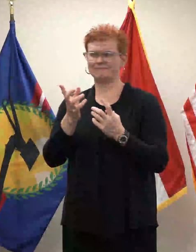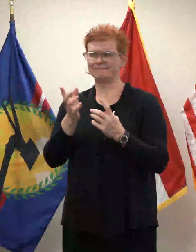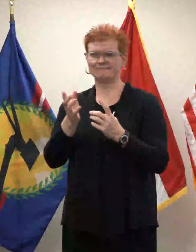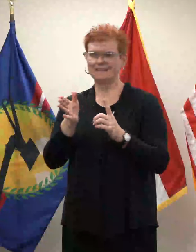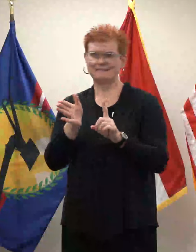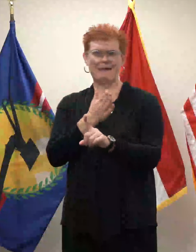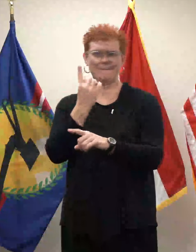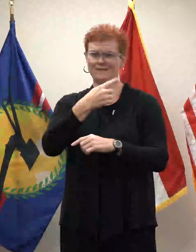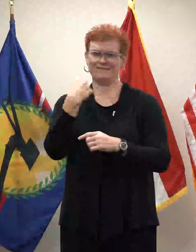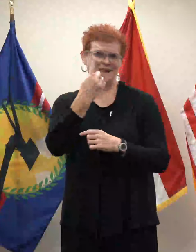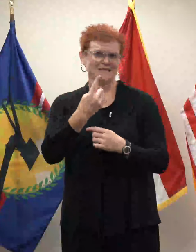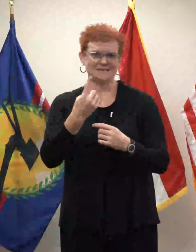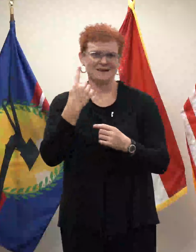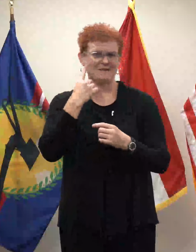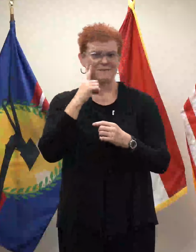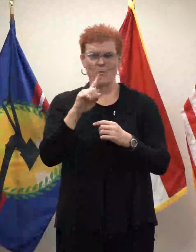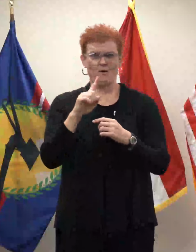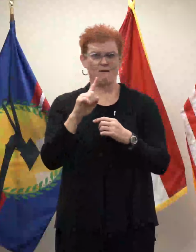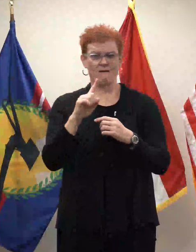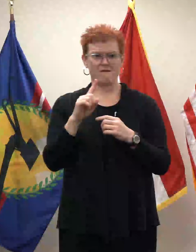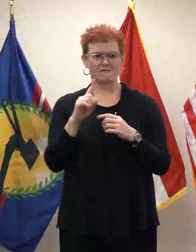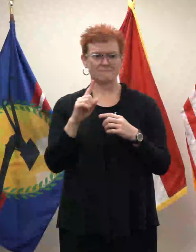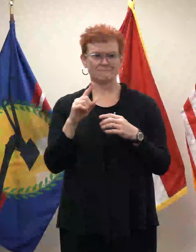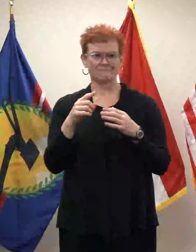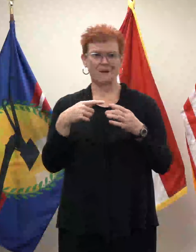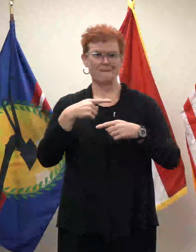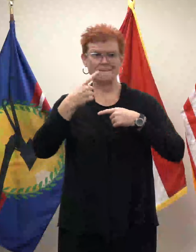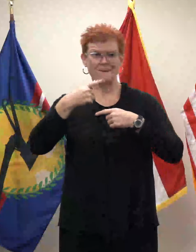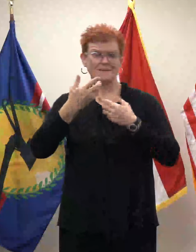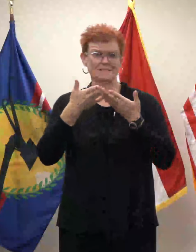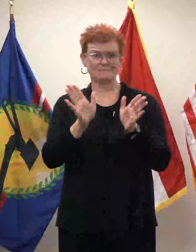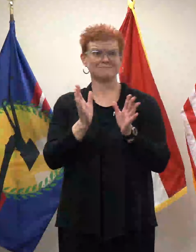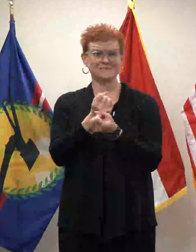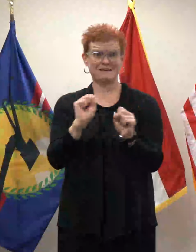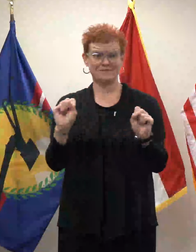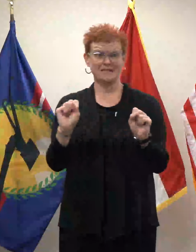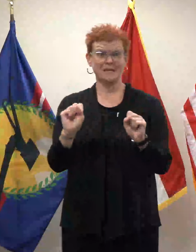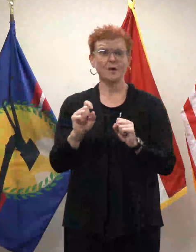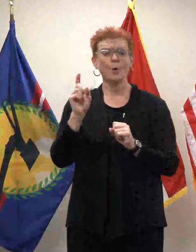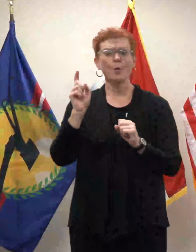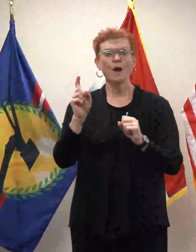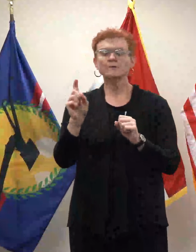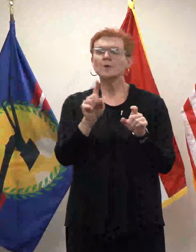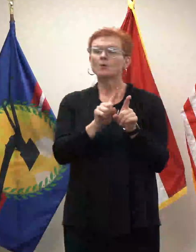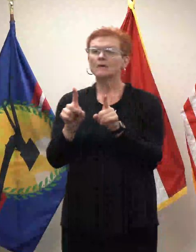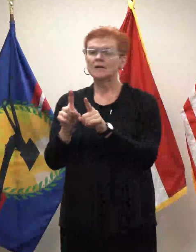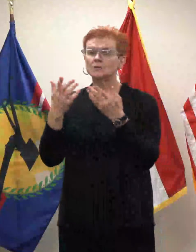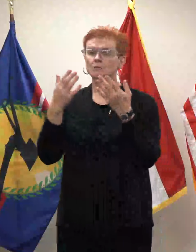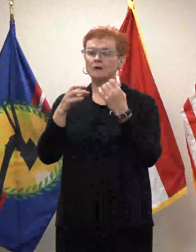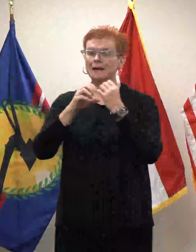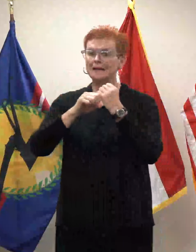must we work collaboratively to look at how we can keep guns out of the hands of killers, but we must also expand mental health services that